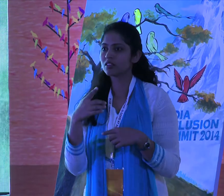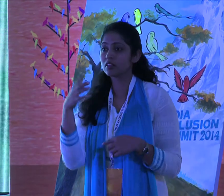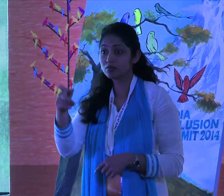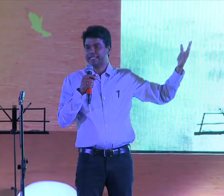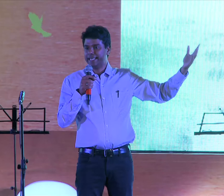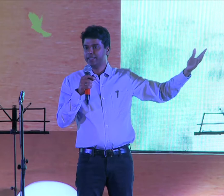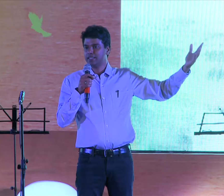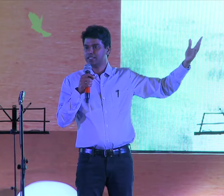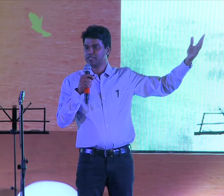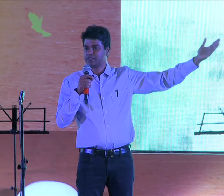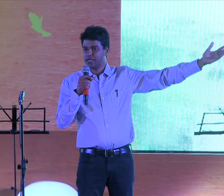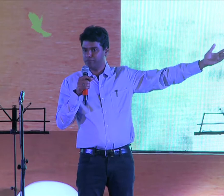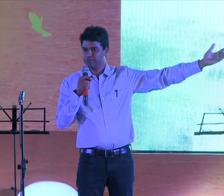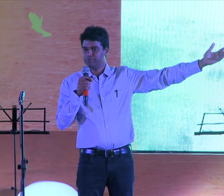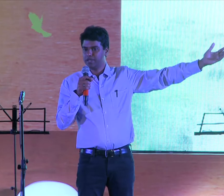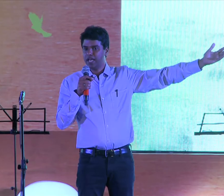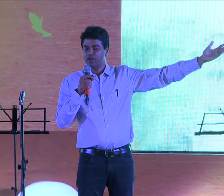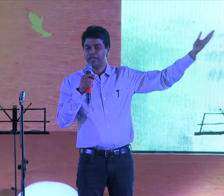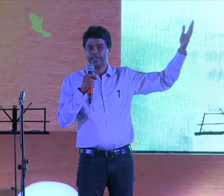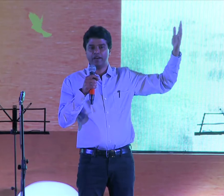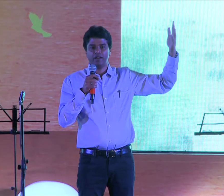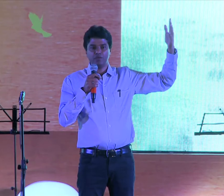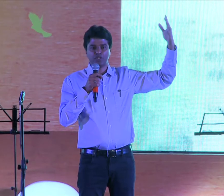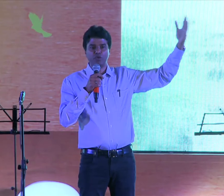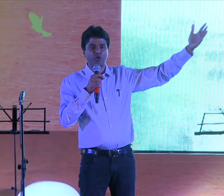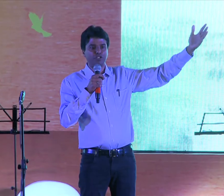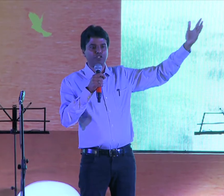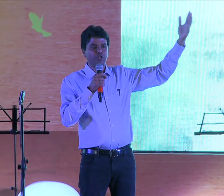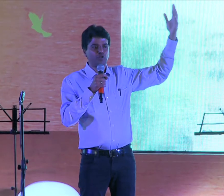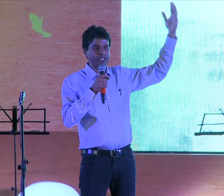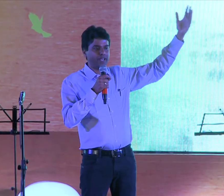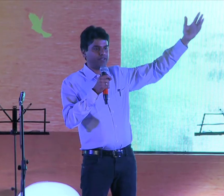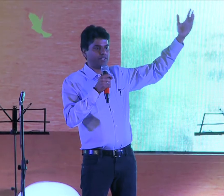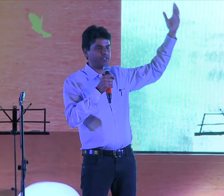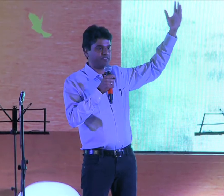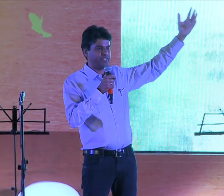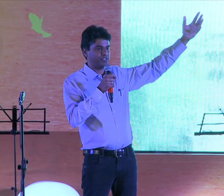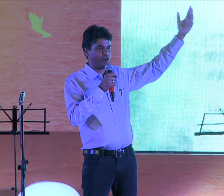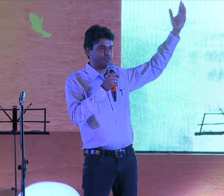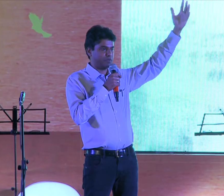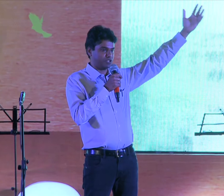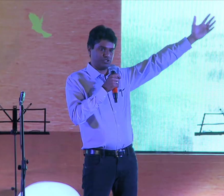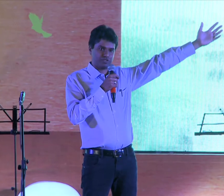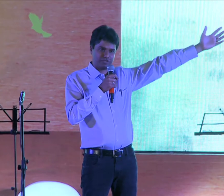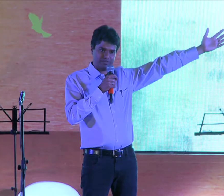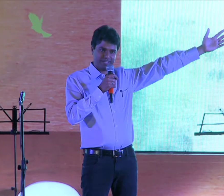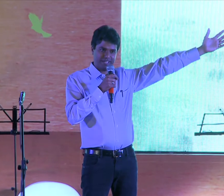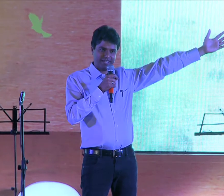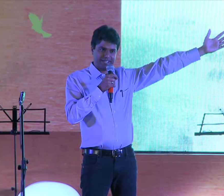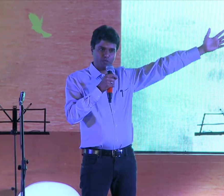a modern day satsang. We are here because we want to be at the feet of the